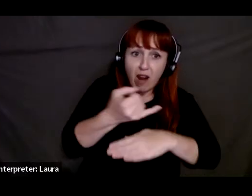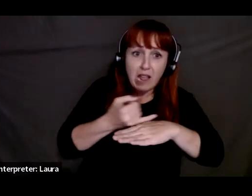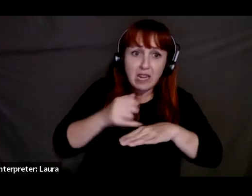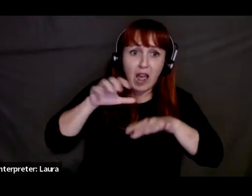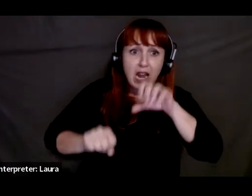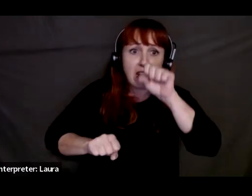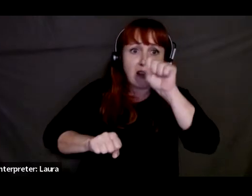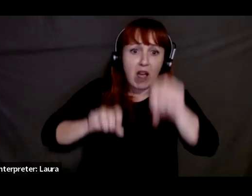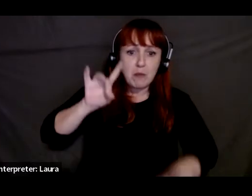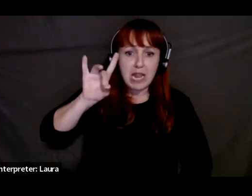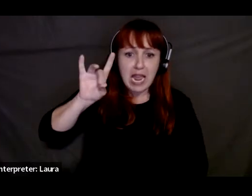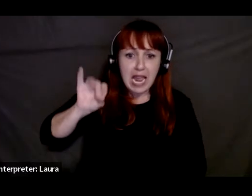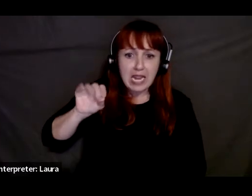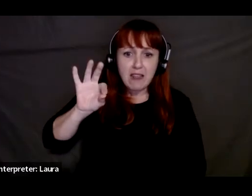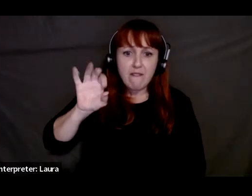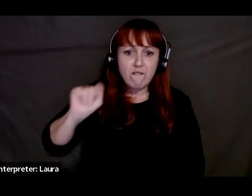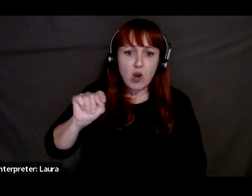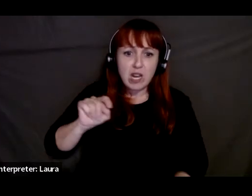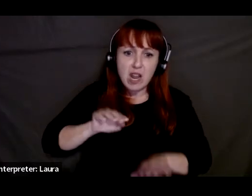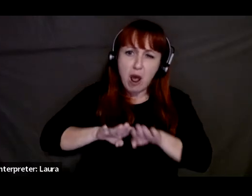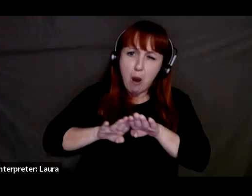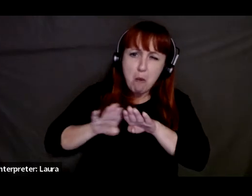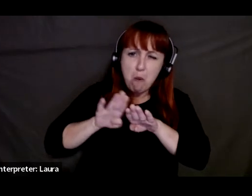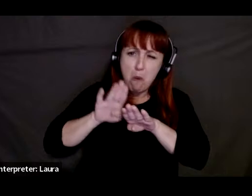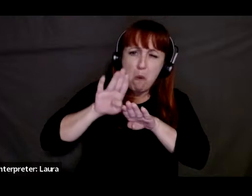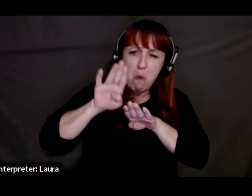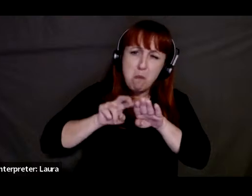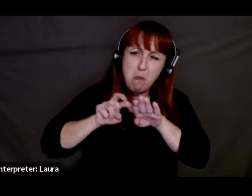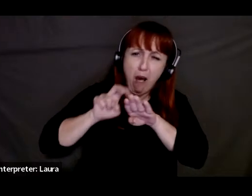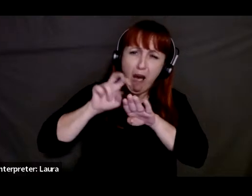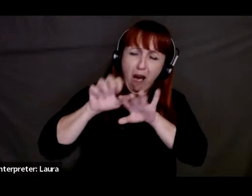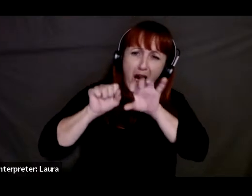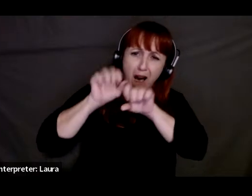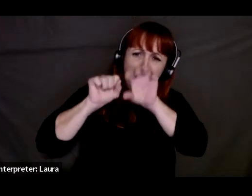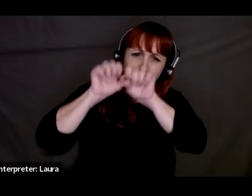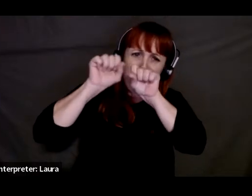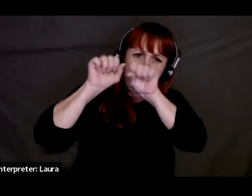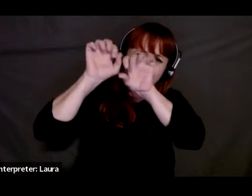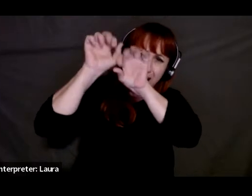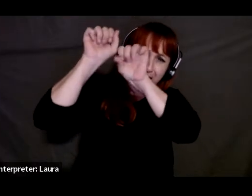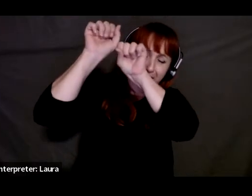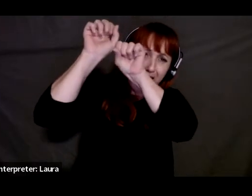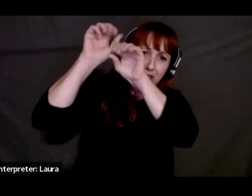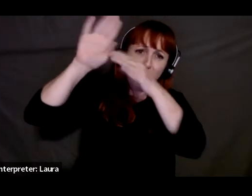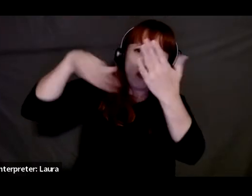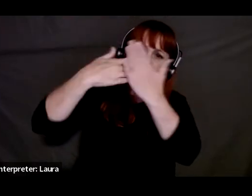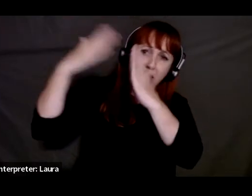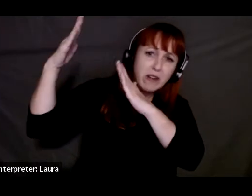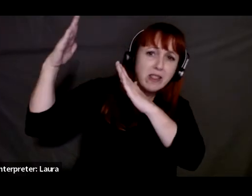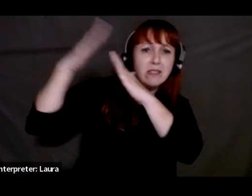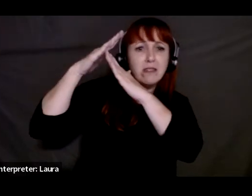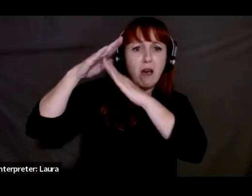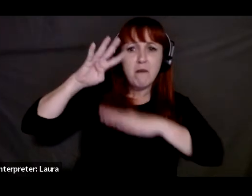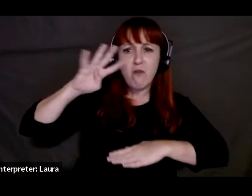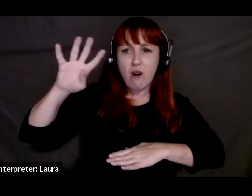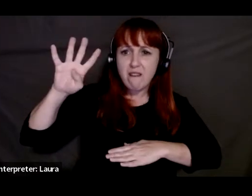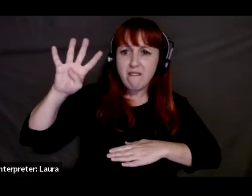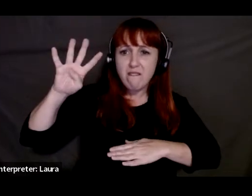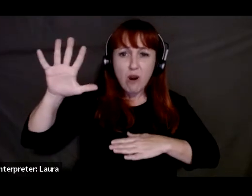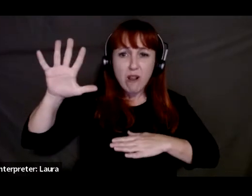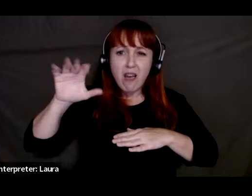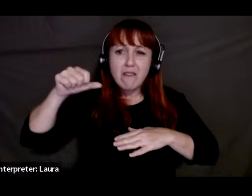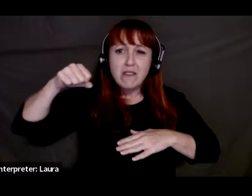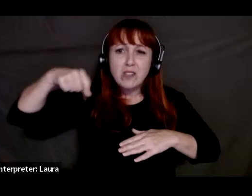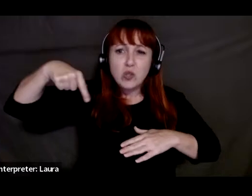80-foot cliff. And as we were climbing that cliff to go on the top of that 45 square